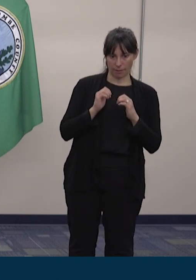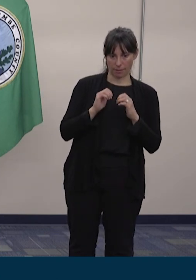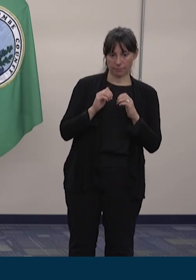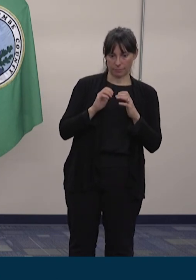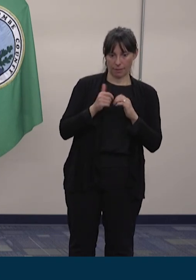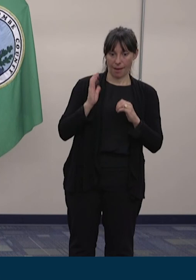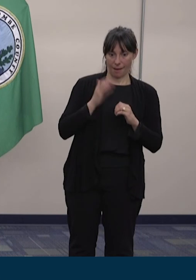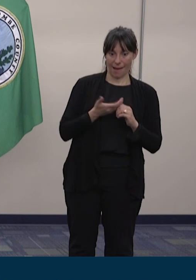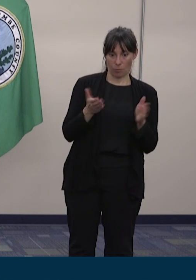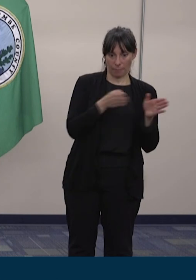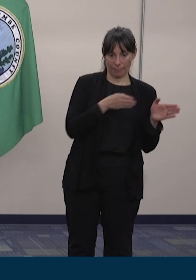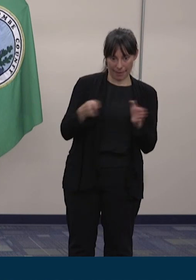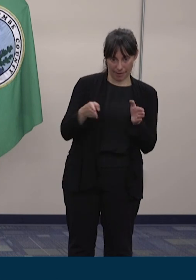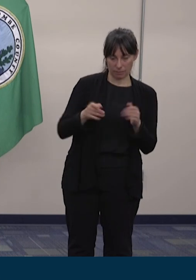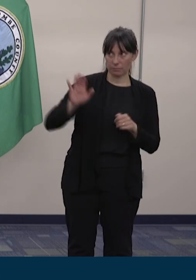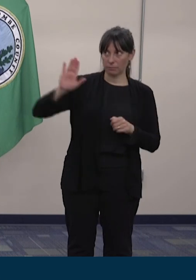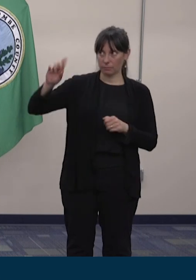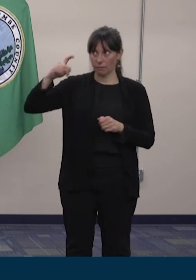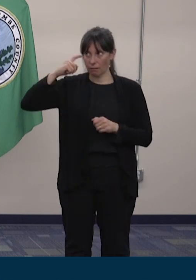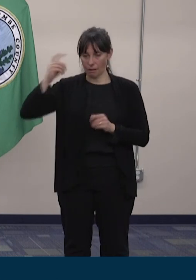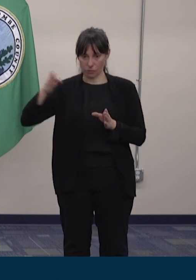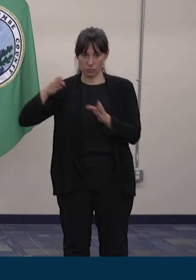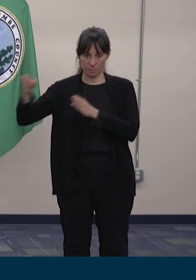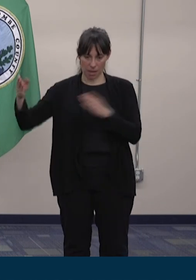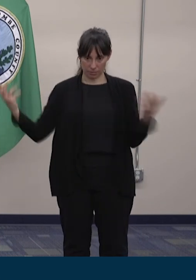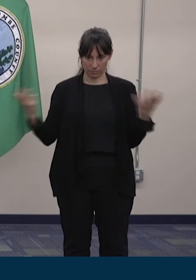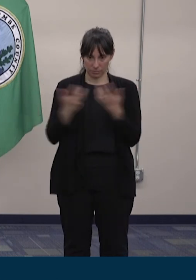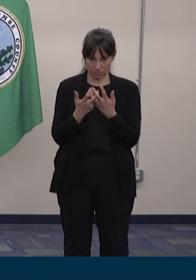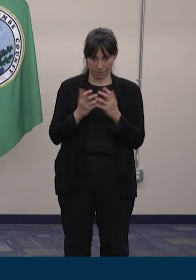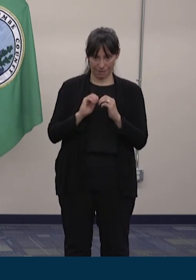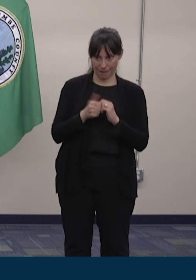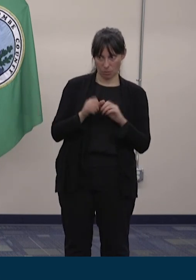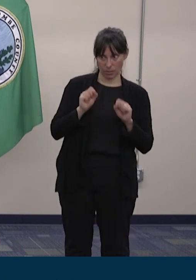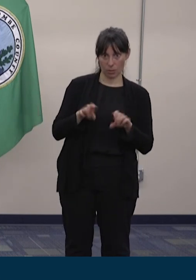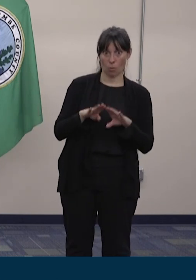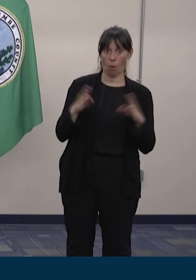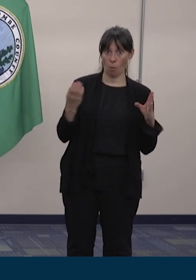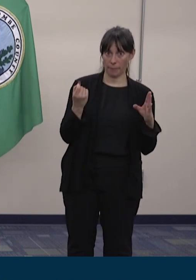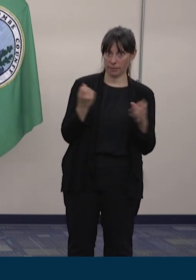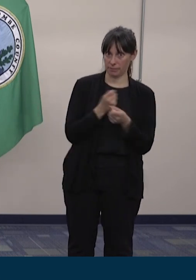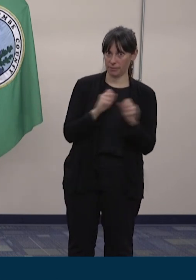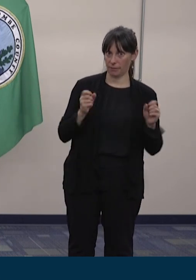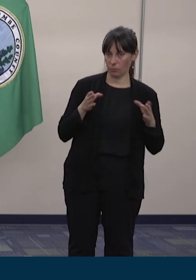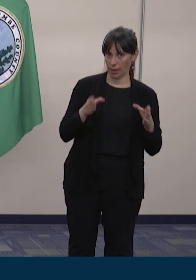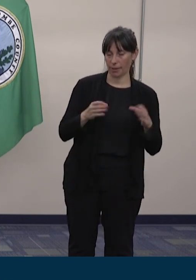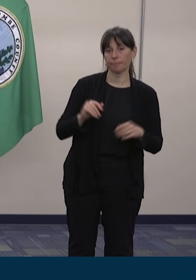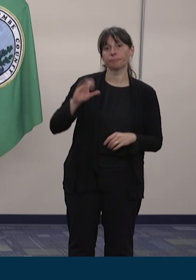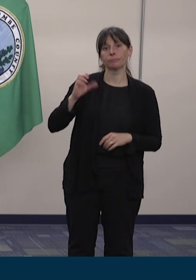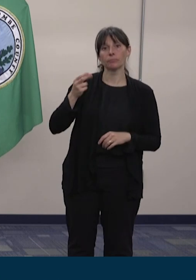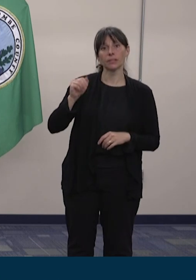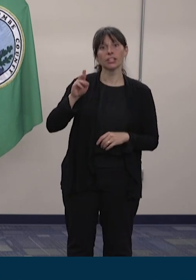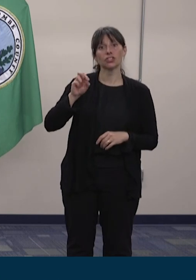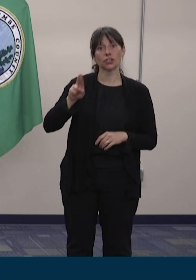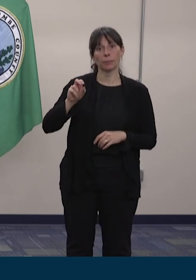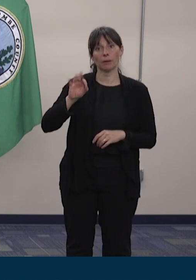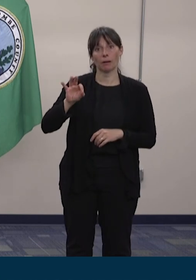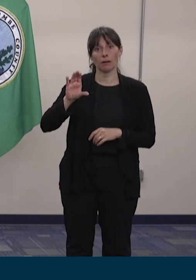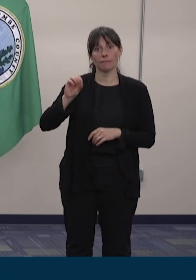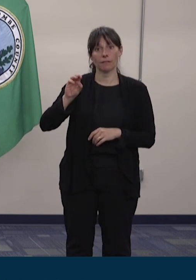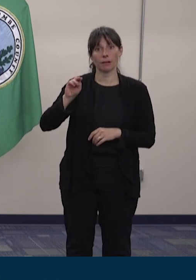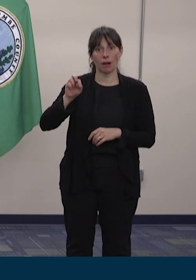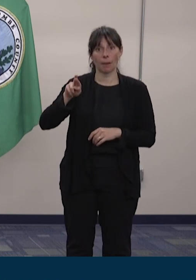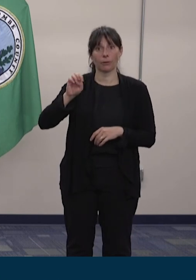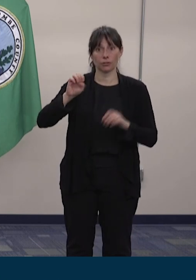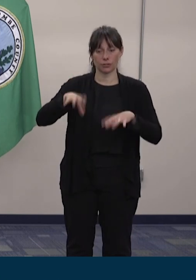seguir para The poder city volver a is abrir con participating in las a órdenes del series of gobernador. virtual town La halls ciudad led ha by the Chamber of participado y está Commerce and participando the en county muchas to hear asambleas directly